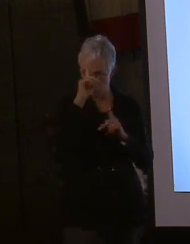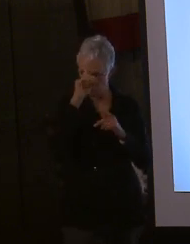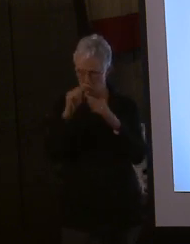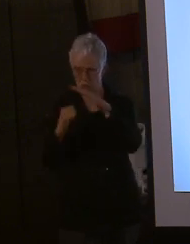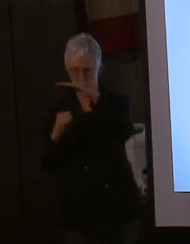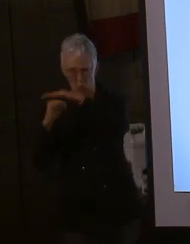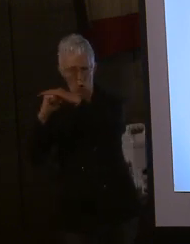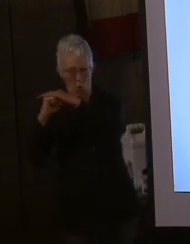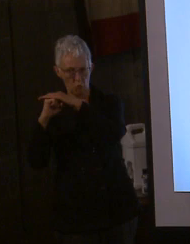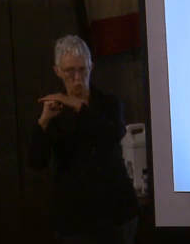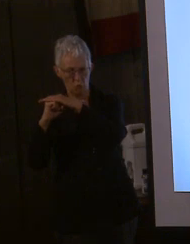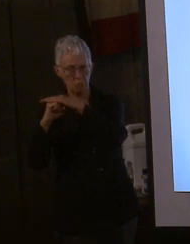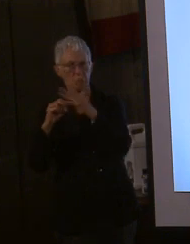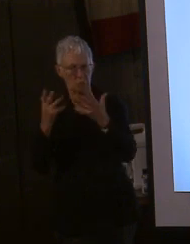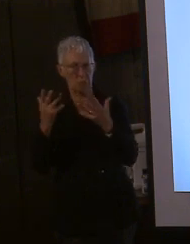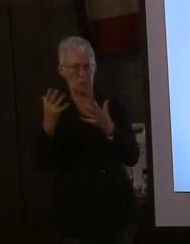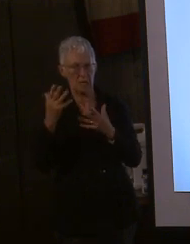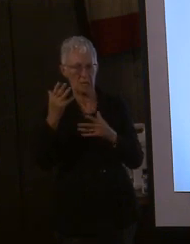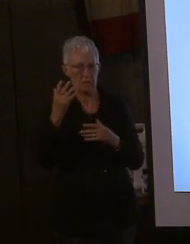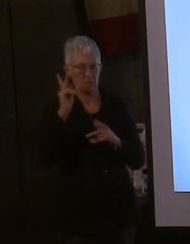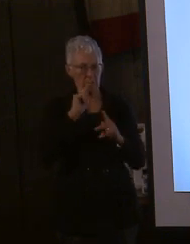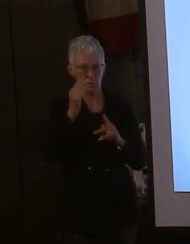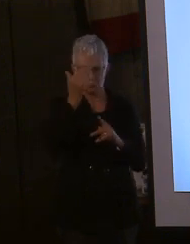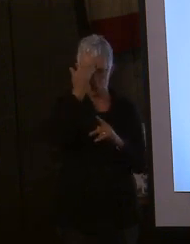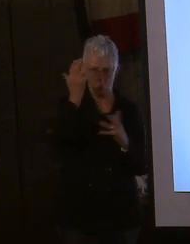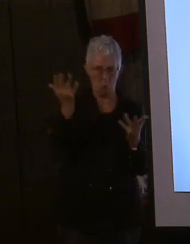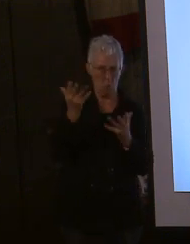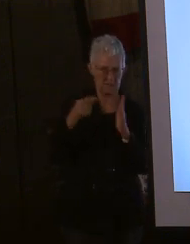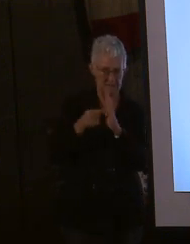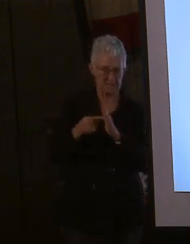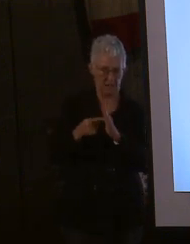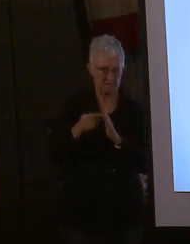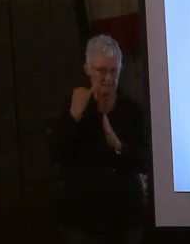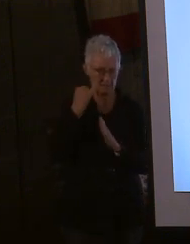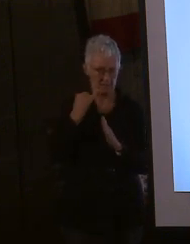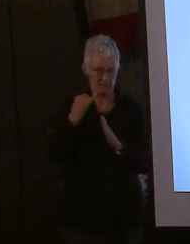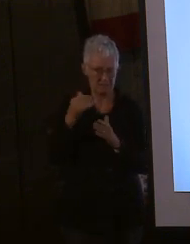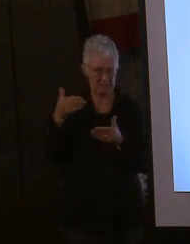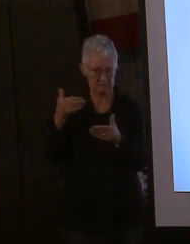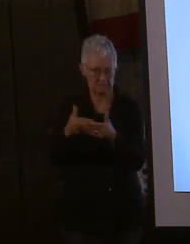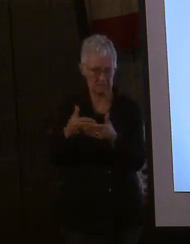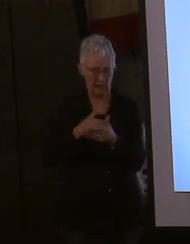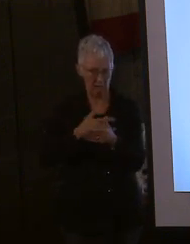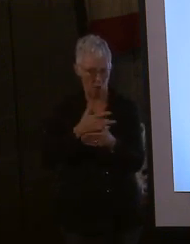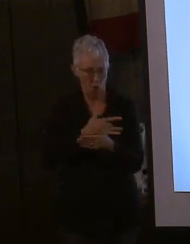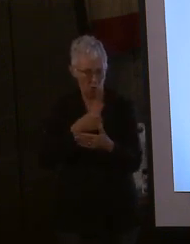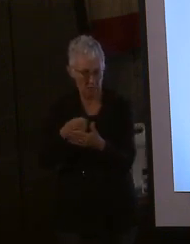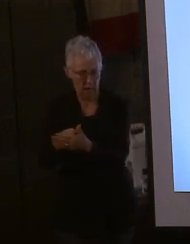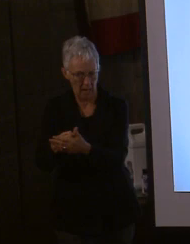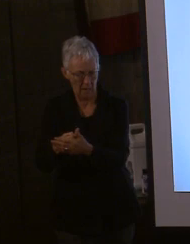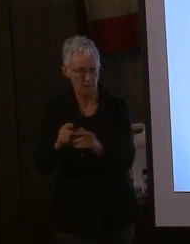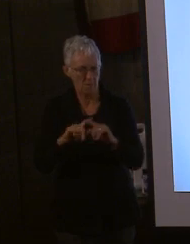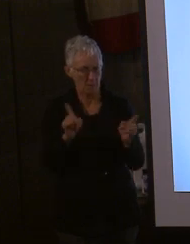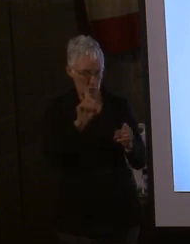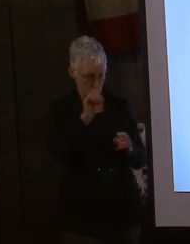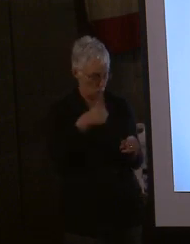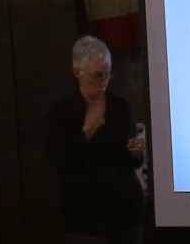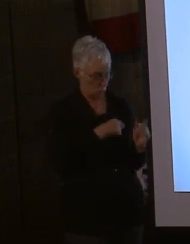heart attack, and it's really important that we all recognize signs of distress.